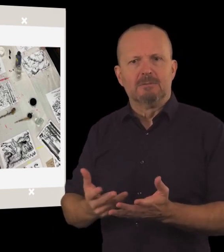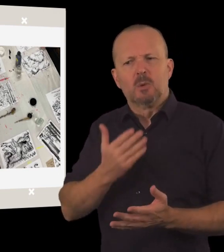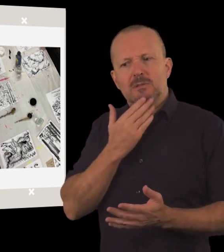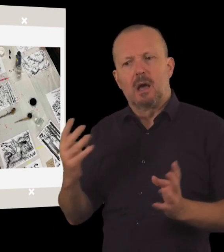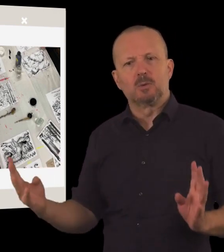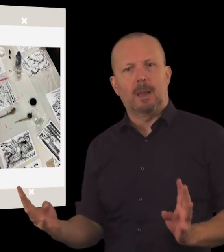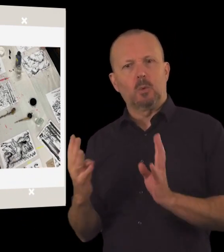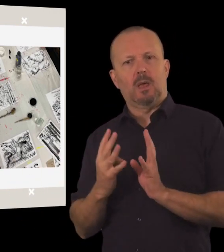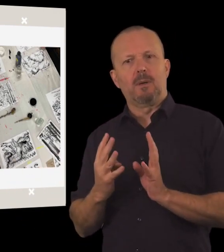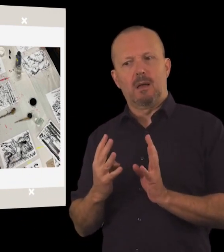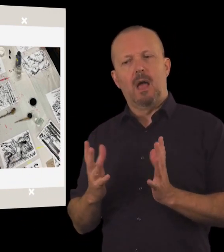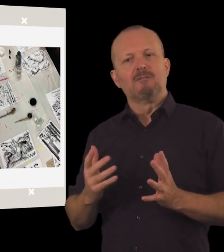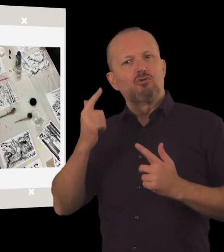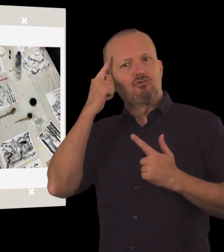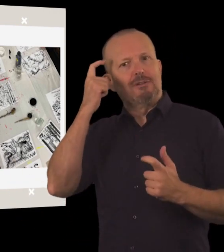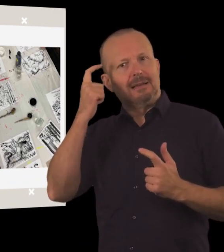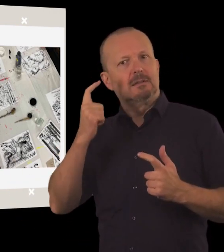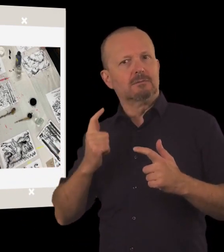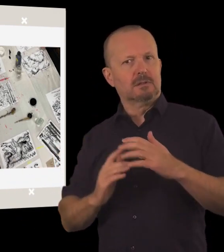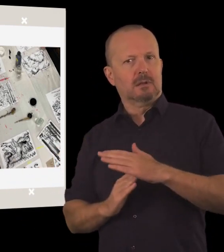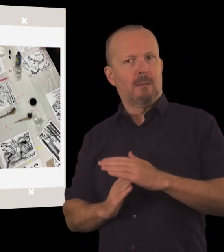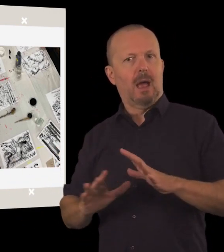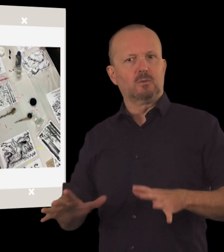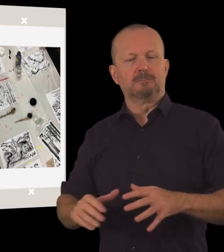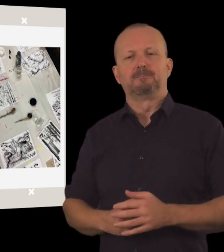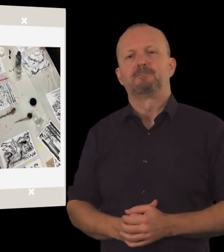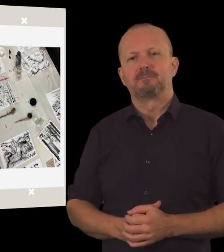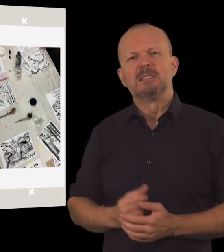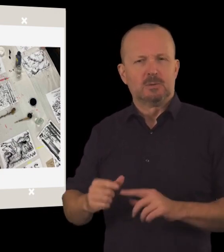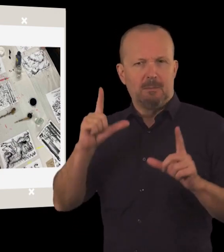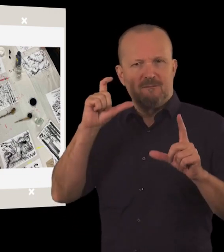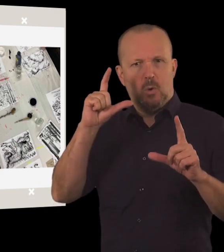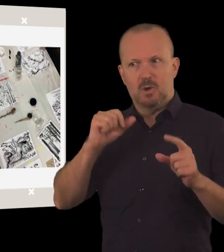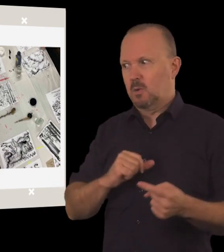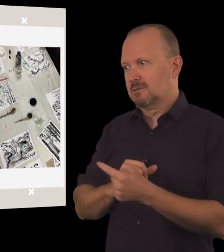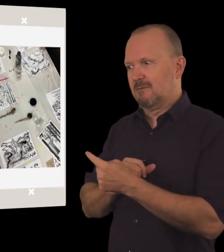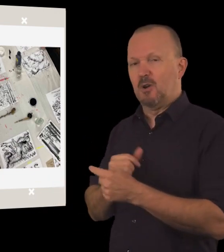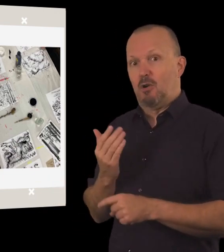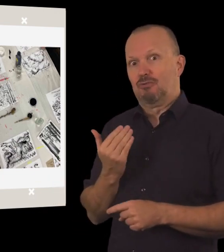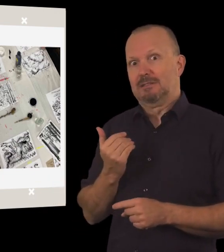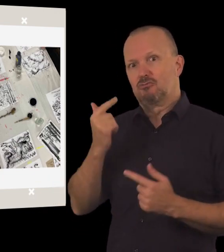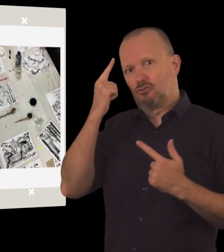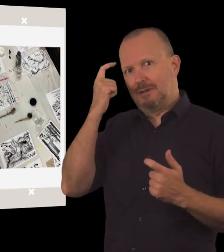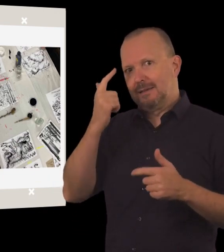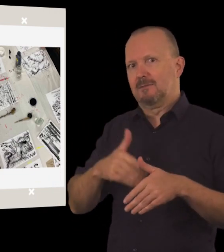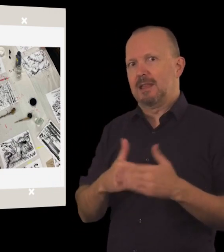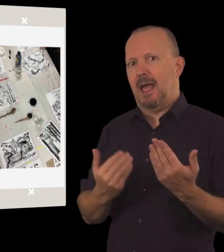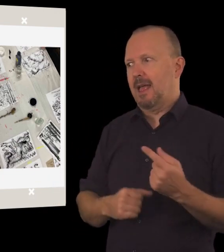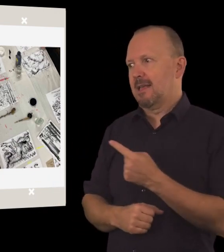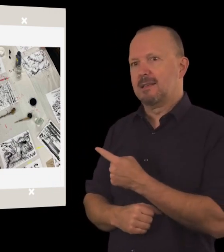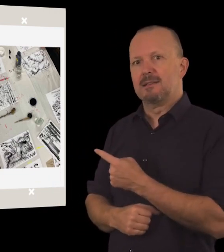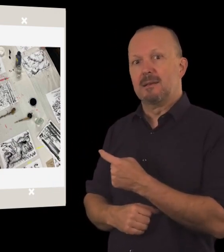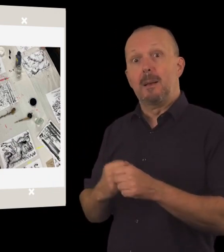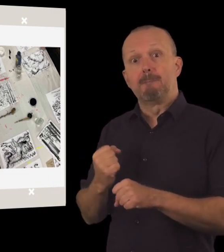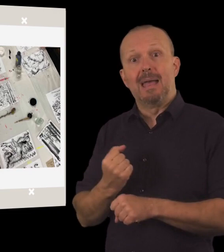different materials from sticks to flowers to wool. We had te coca leaves in there, heaps of things. They